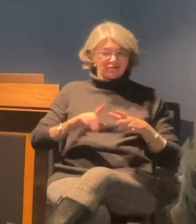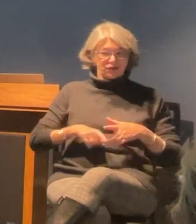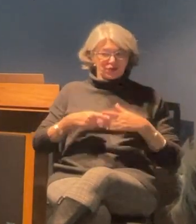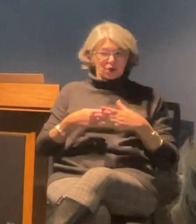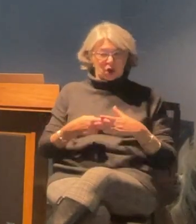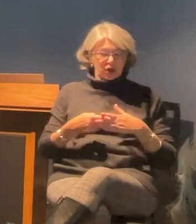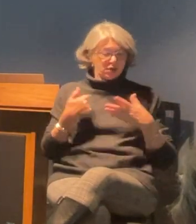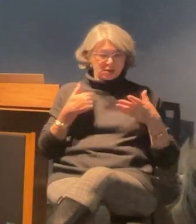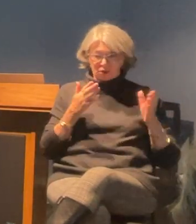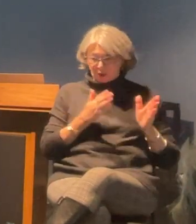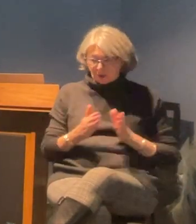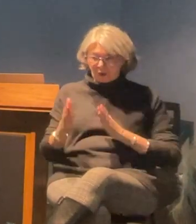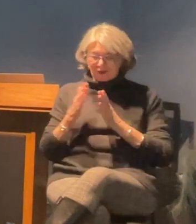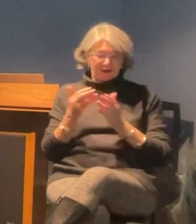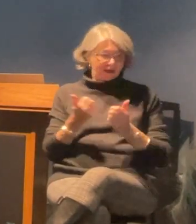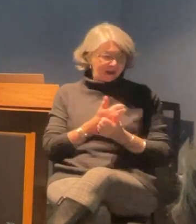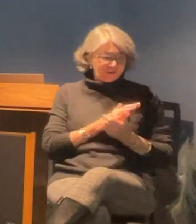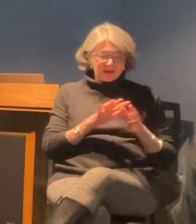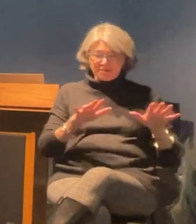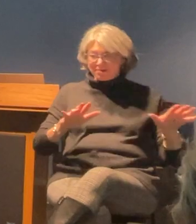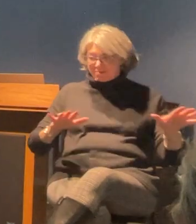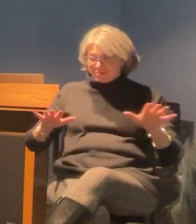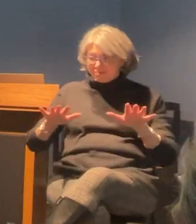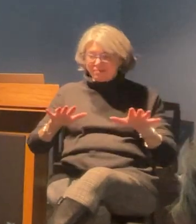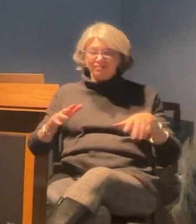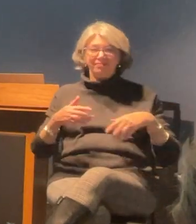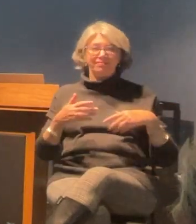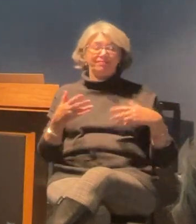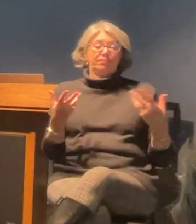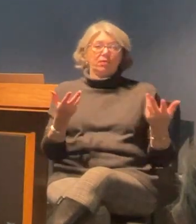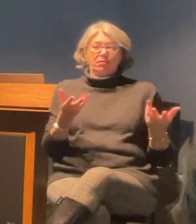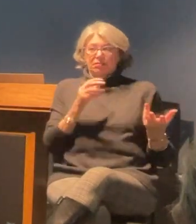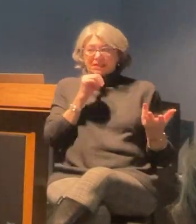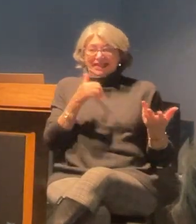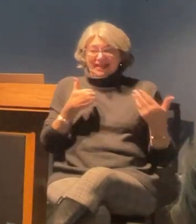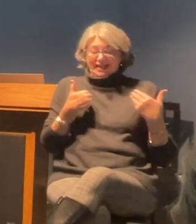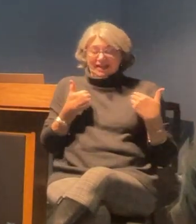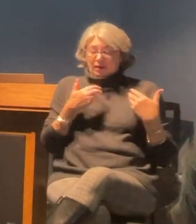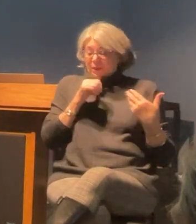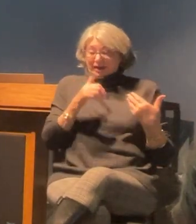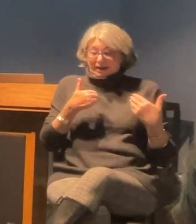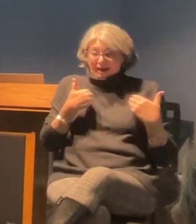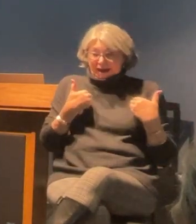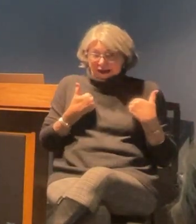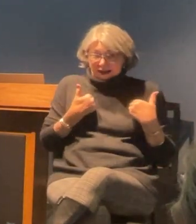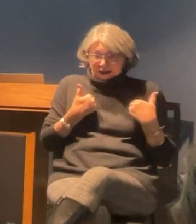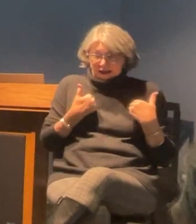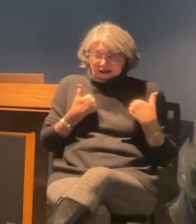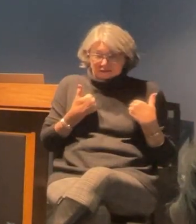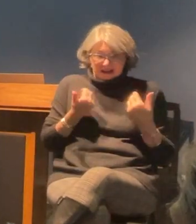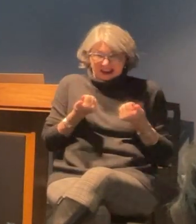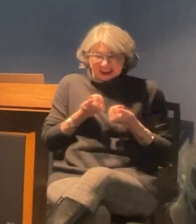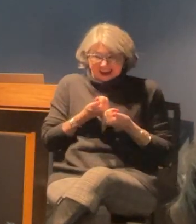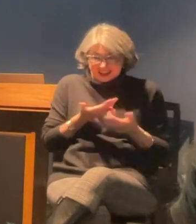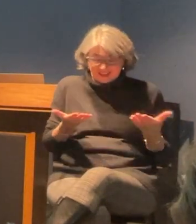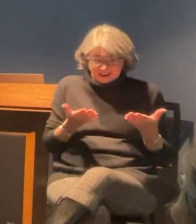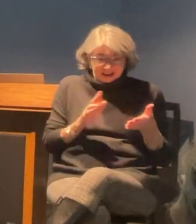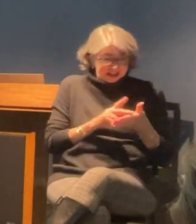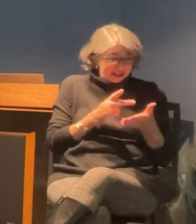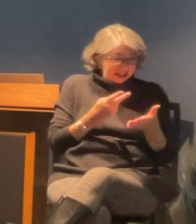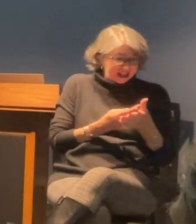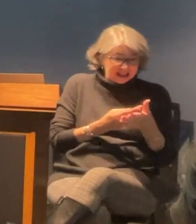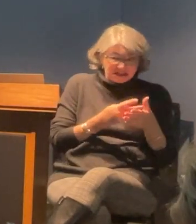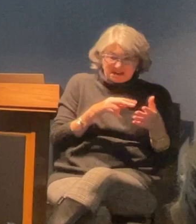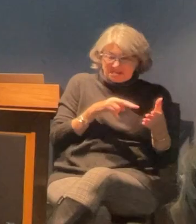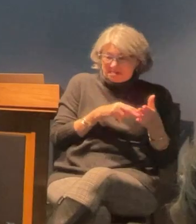of like organize everything, and we didn't have like nothing, from kitchenware